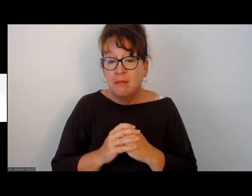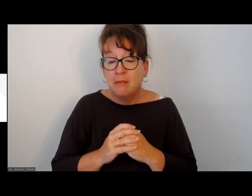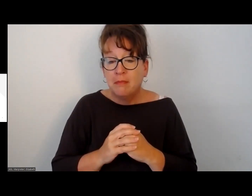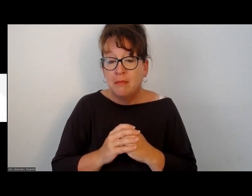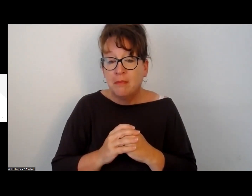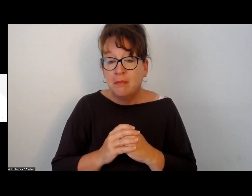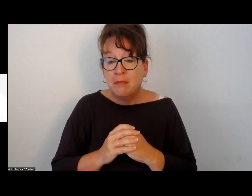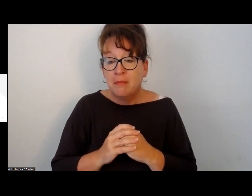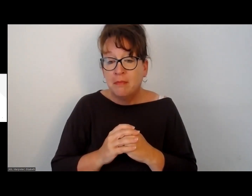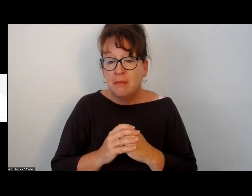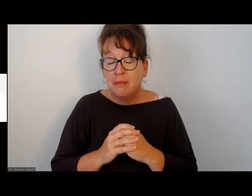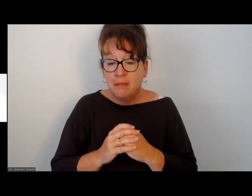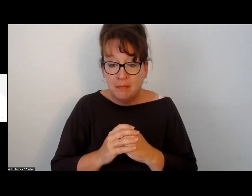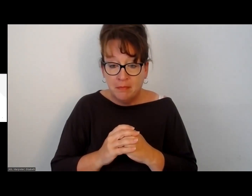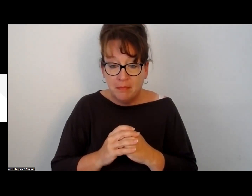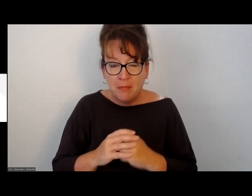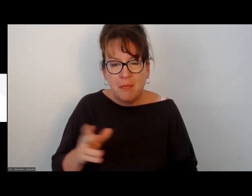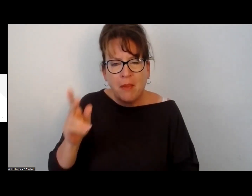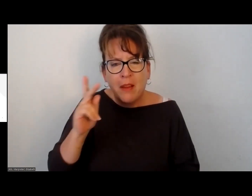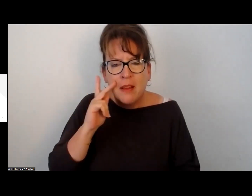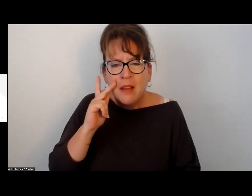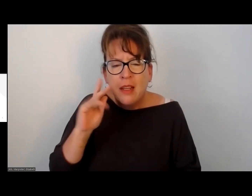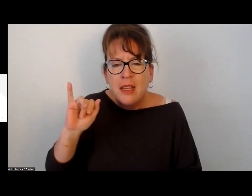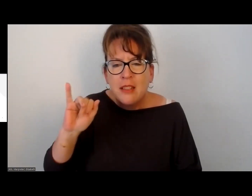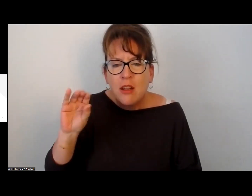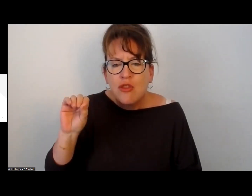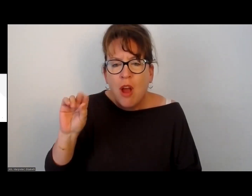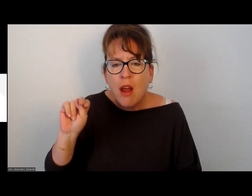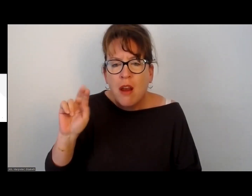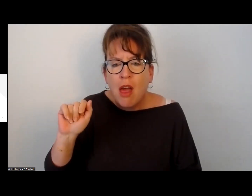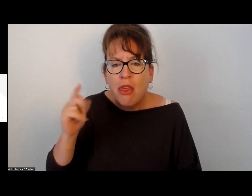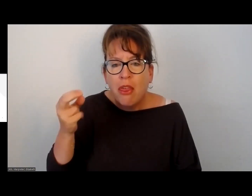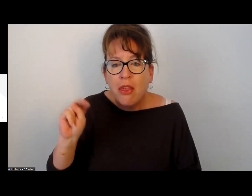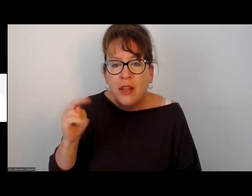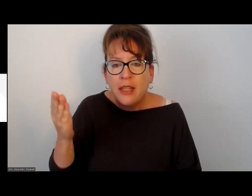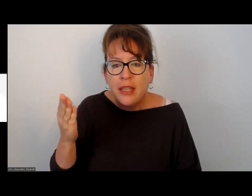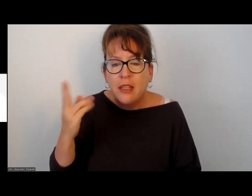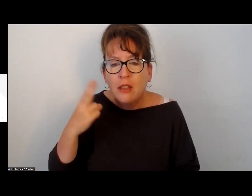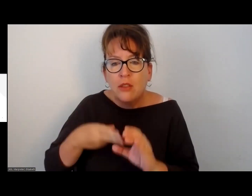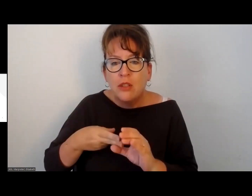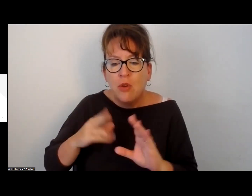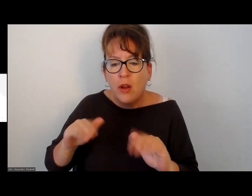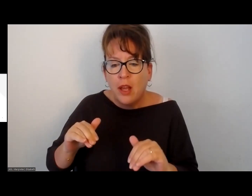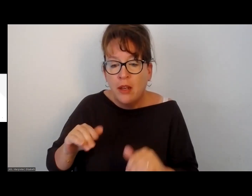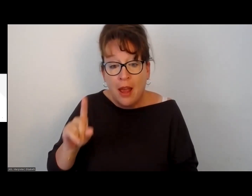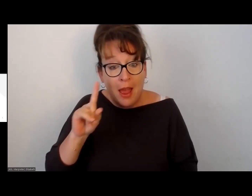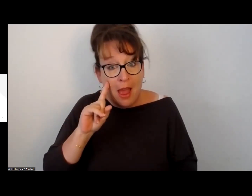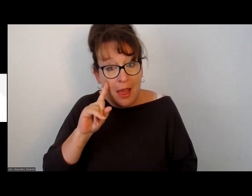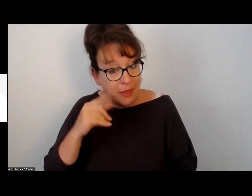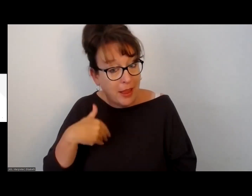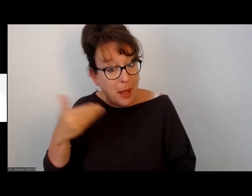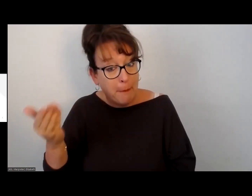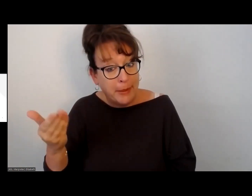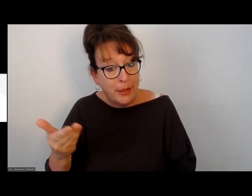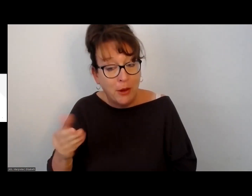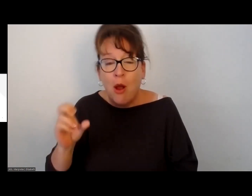that, is Jonathan here? No. Has Jonathan joined us? I think I am, Maria Belén. Oh,